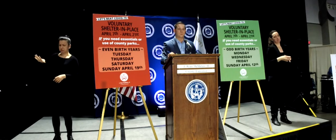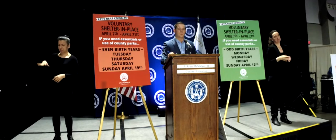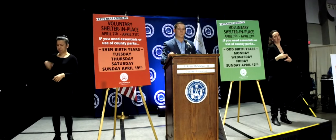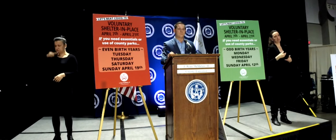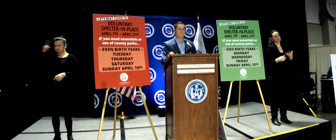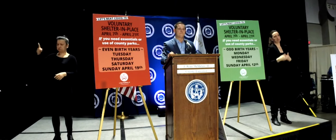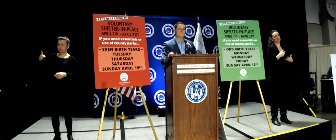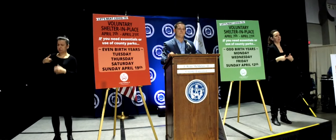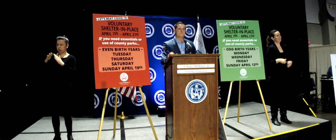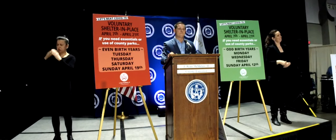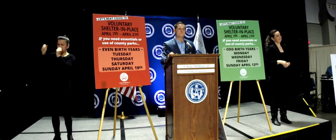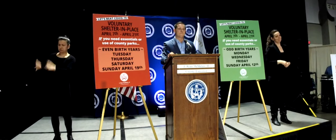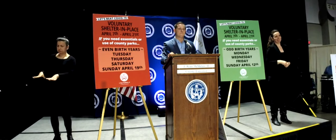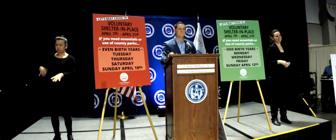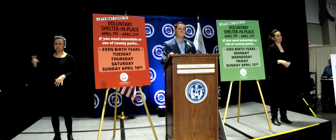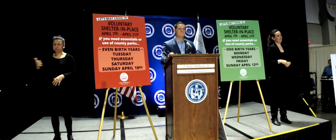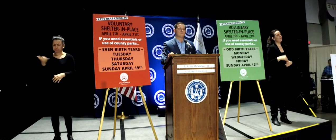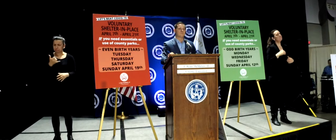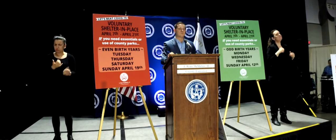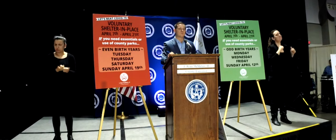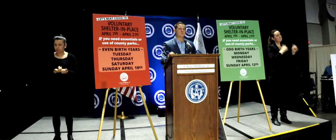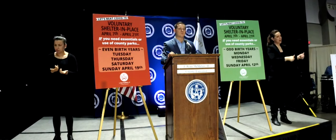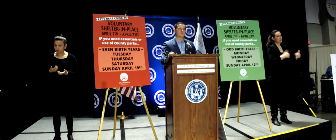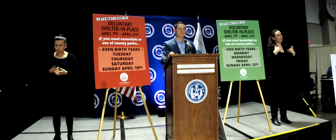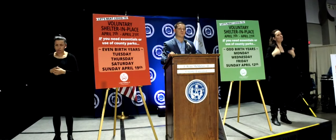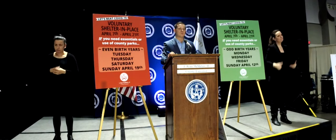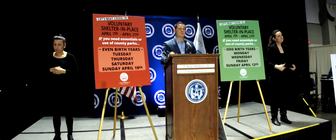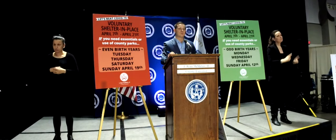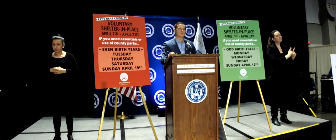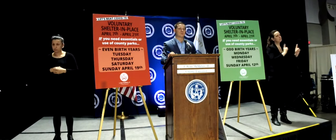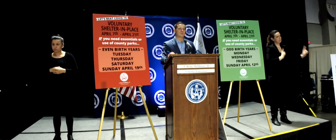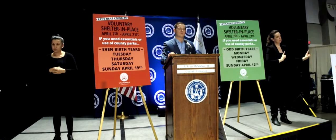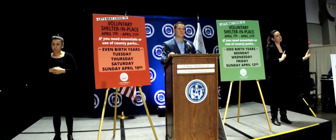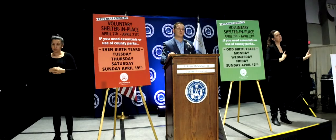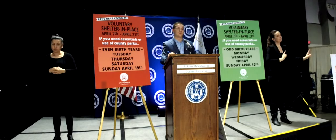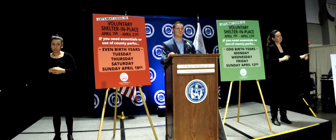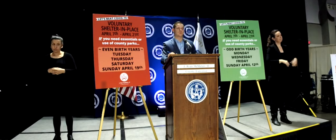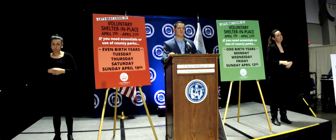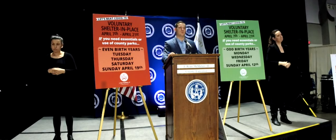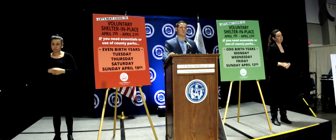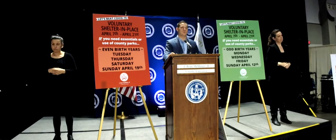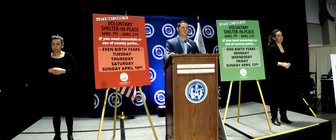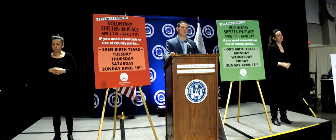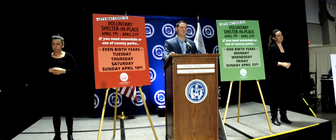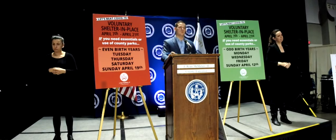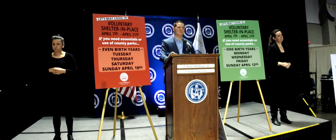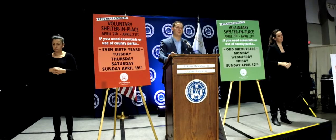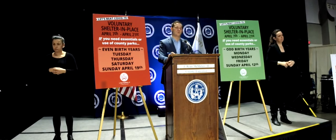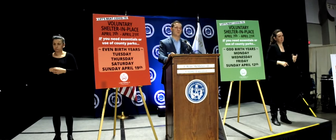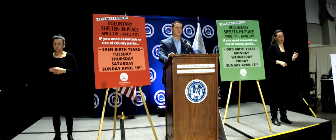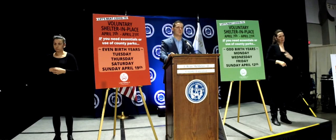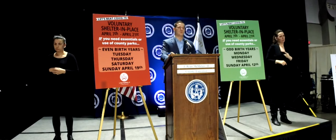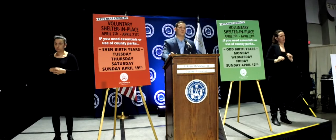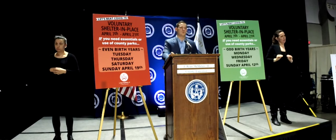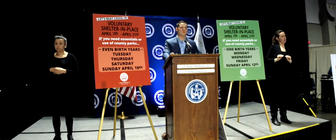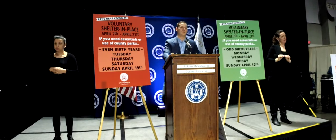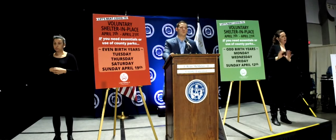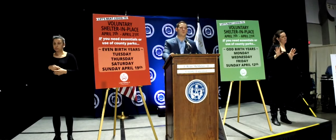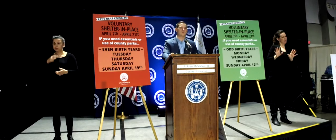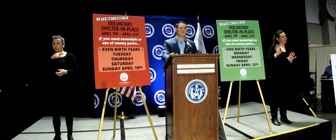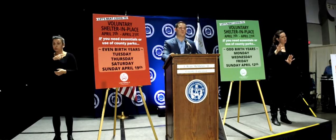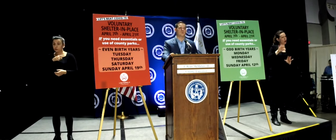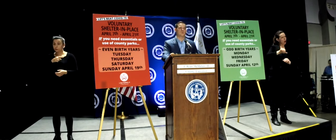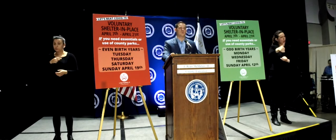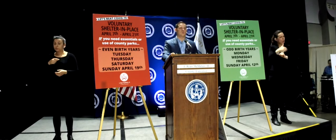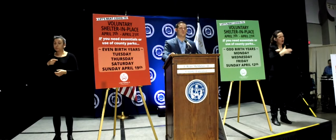So, to clarify, you have been in contact with other counties in talks to shut down golf courses, because right now, someone from